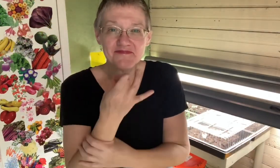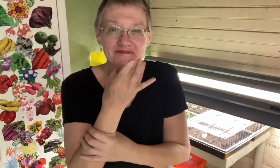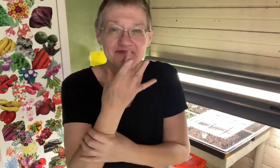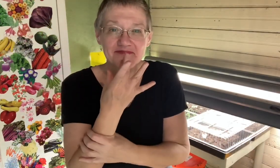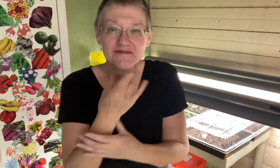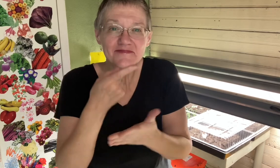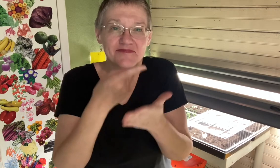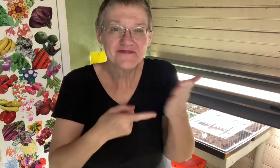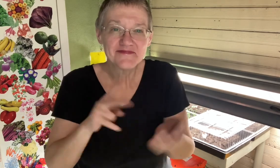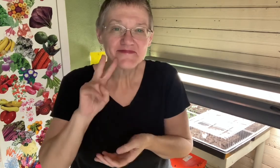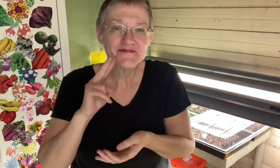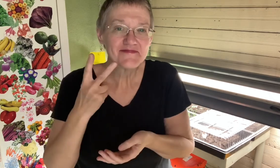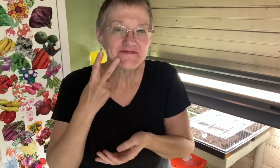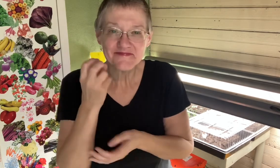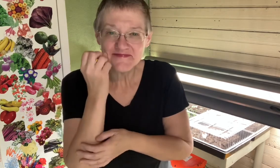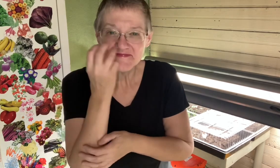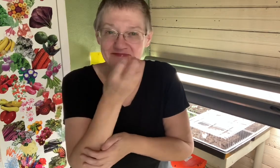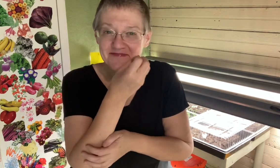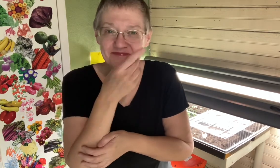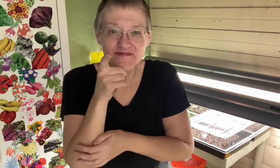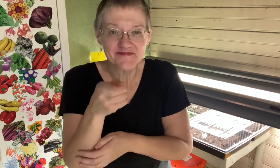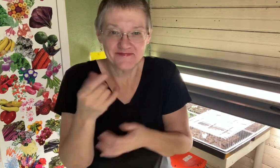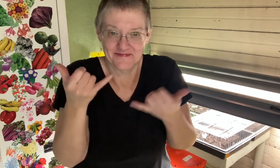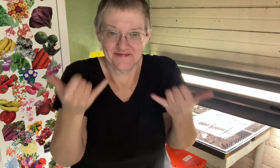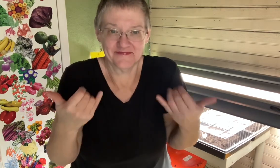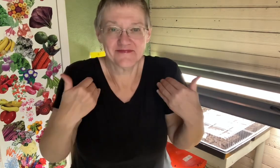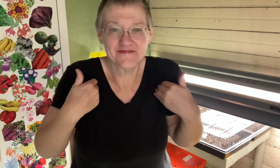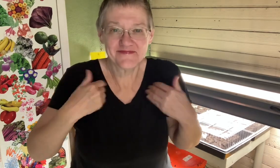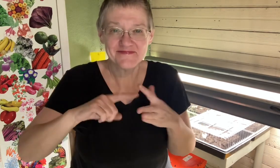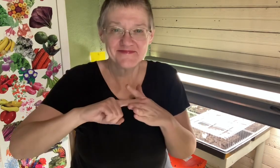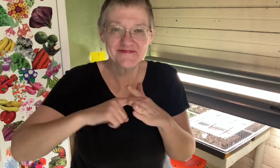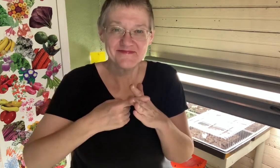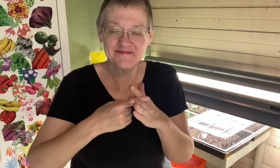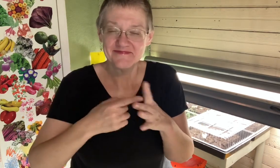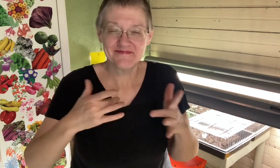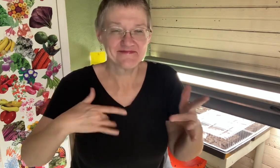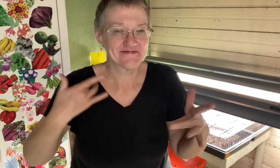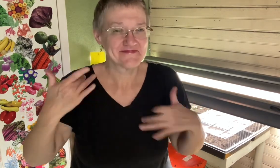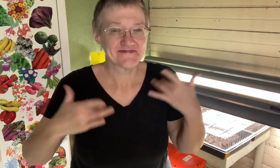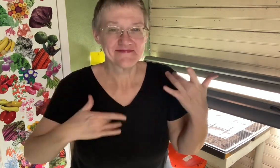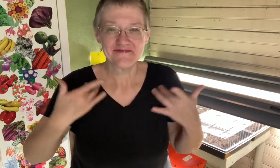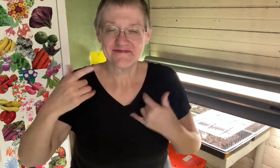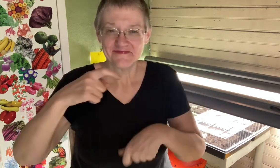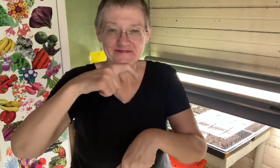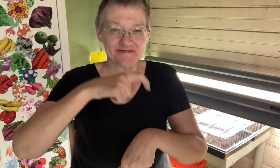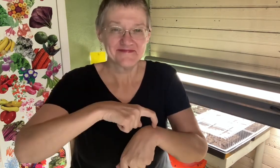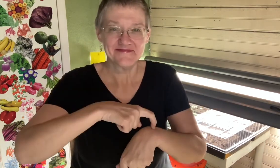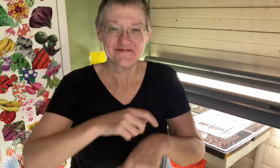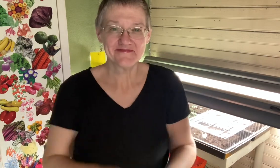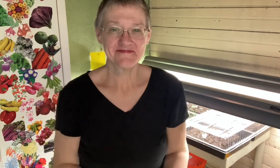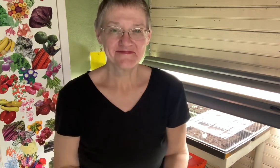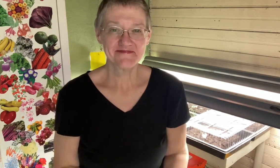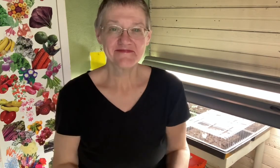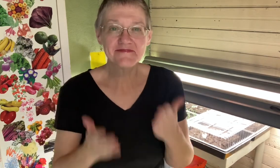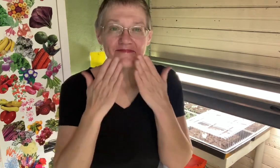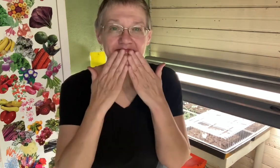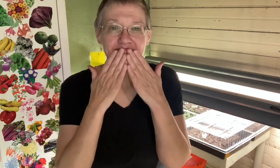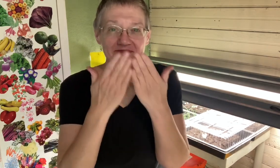going on under your grow lights. What vegetable or flower seeds you've already started. It's an exciting